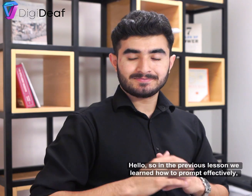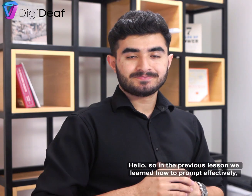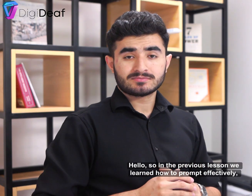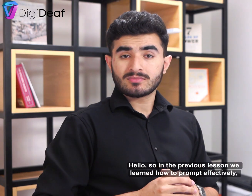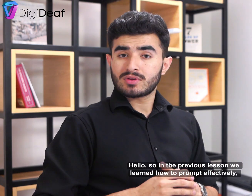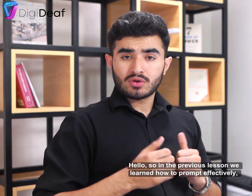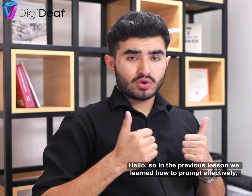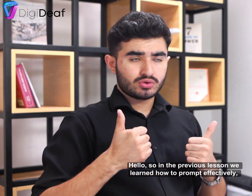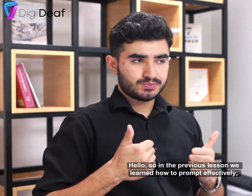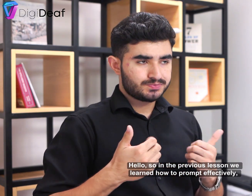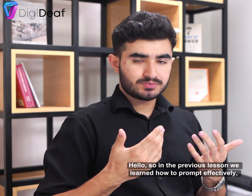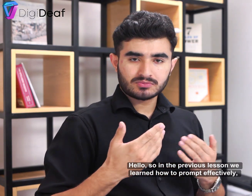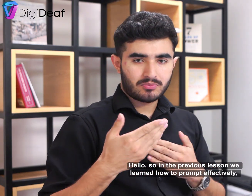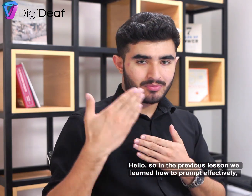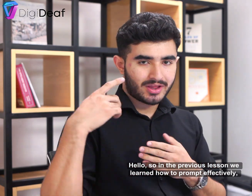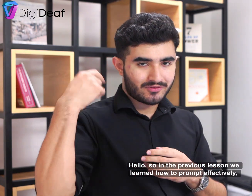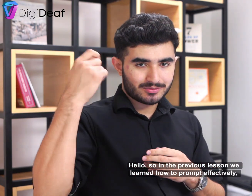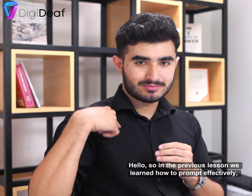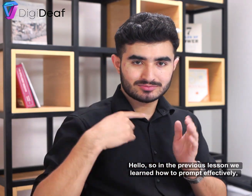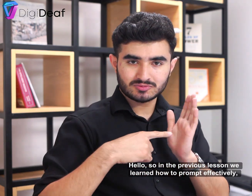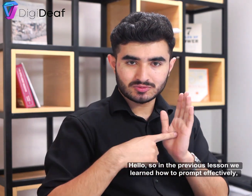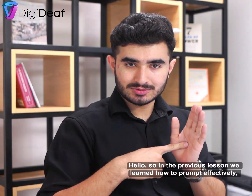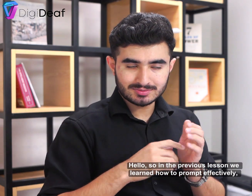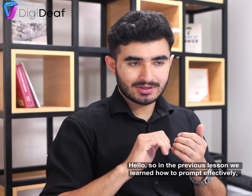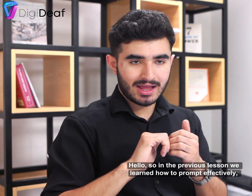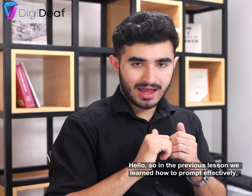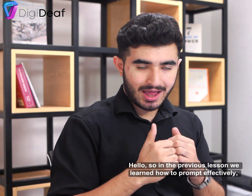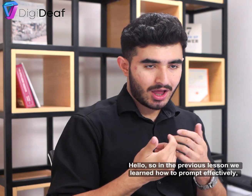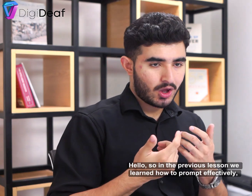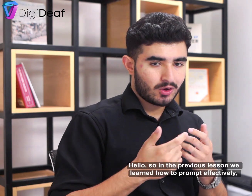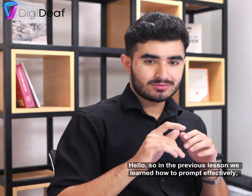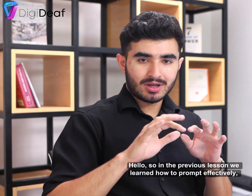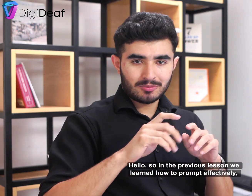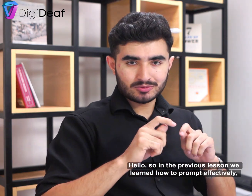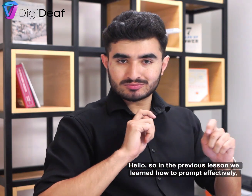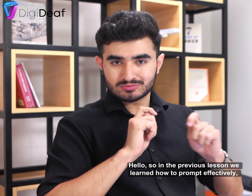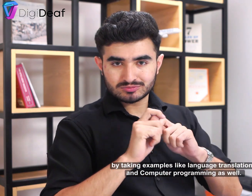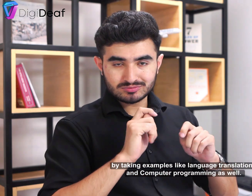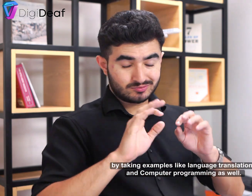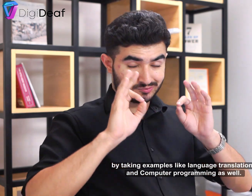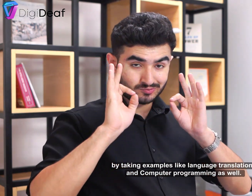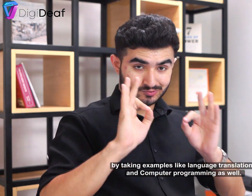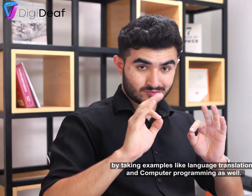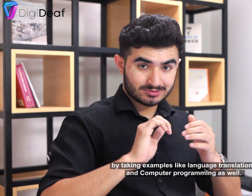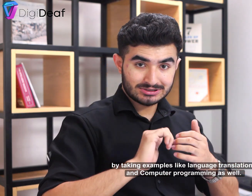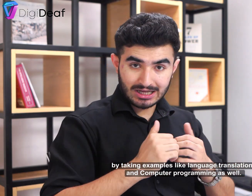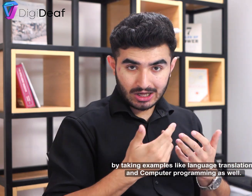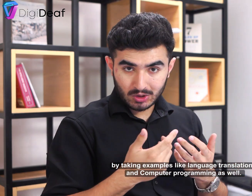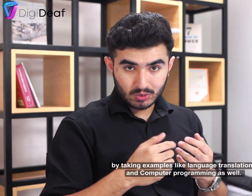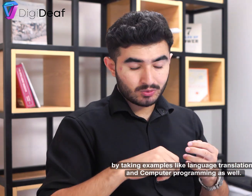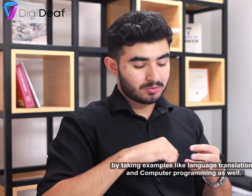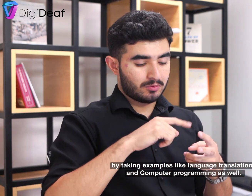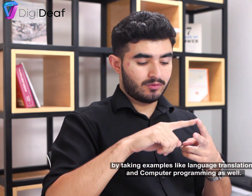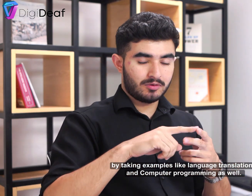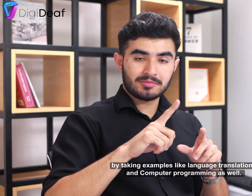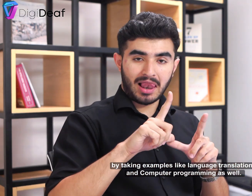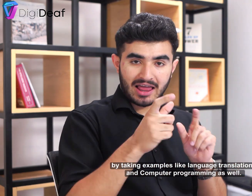Hello, so in the previous lesson, we learned how to prompt effectively by taking examples like language translations and